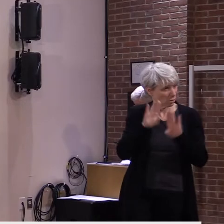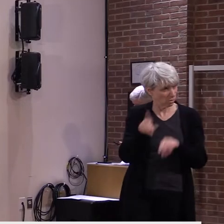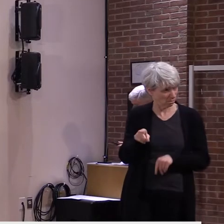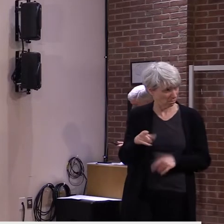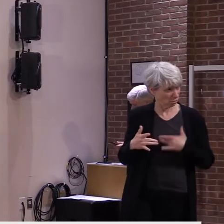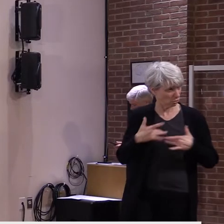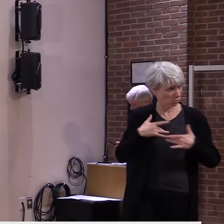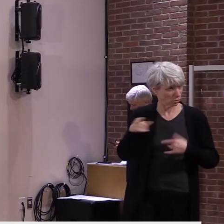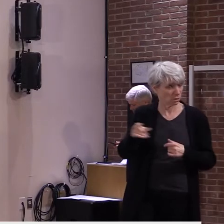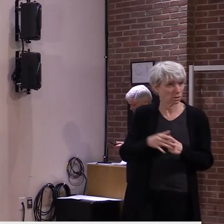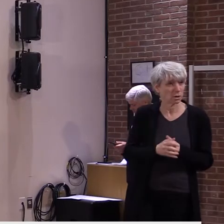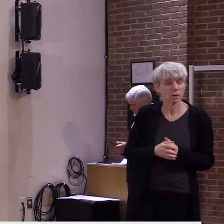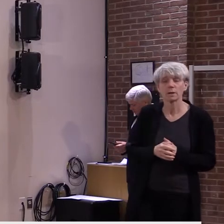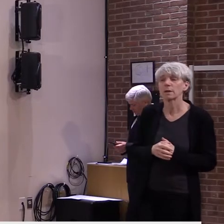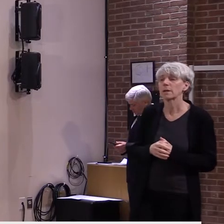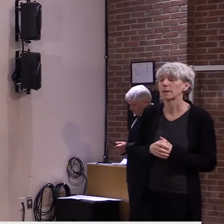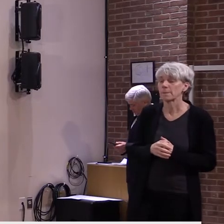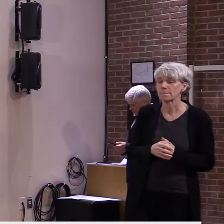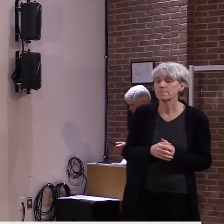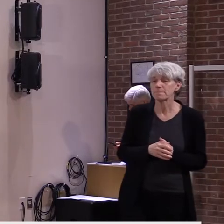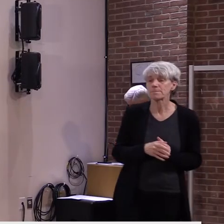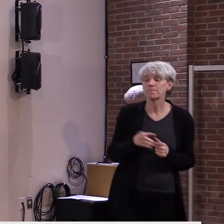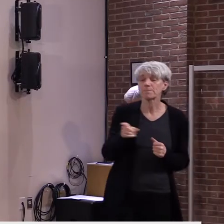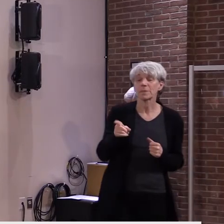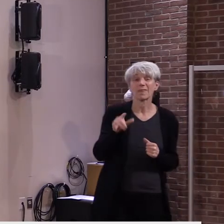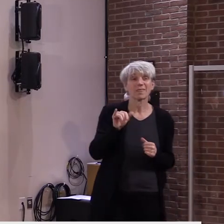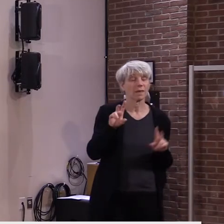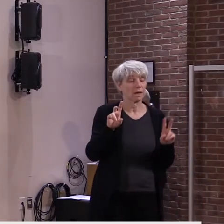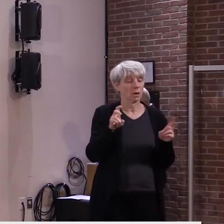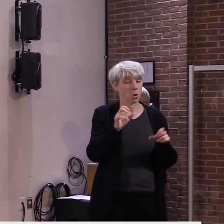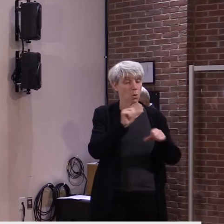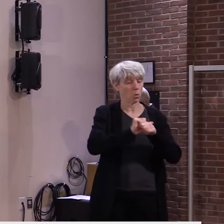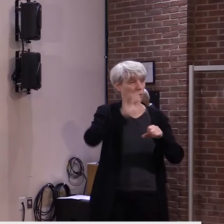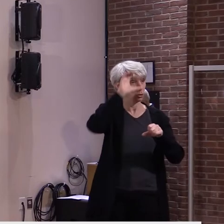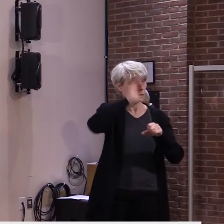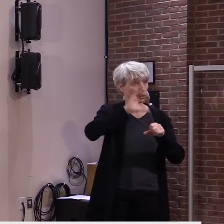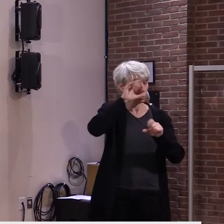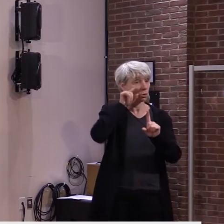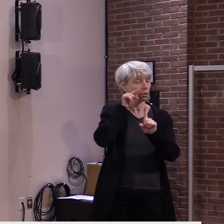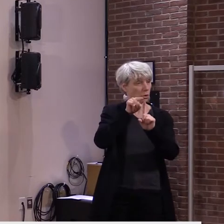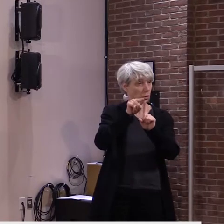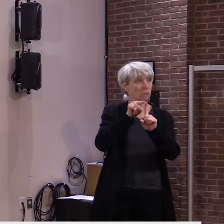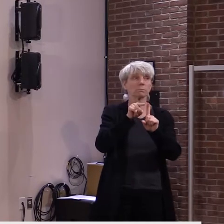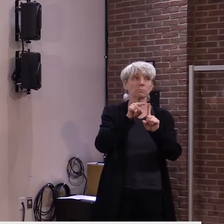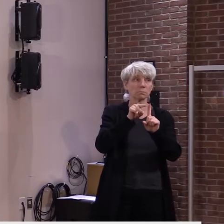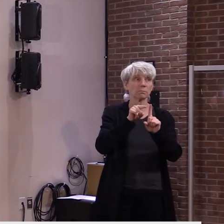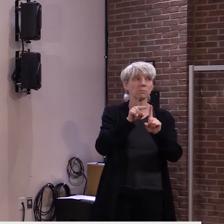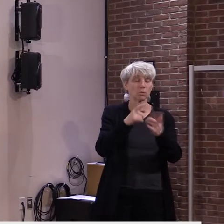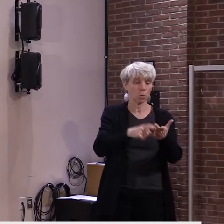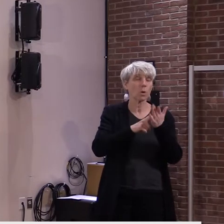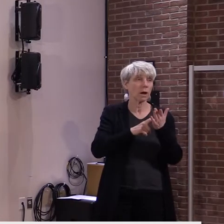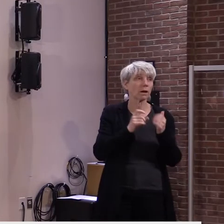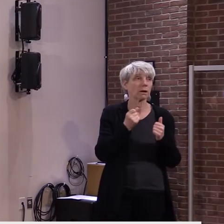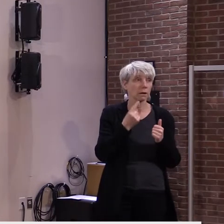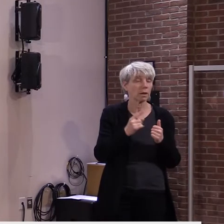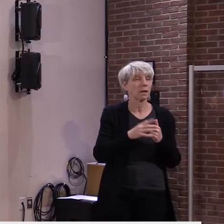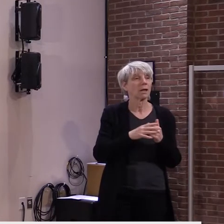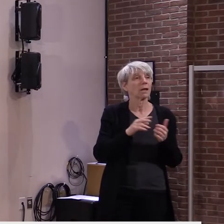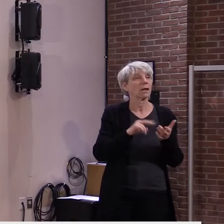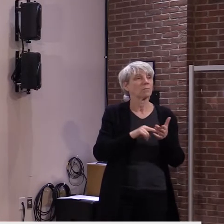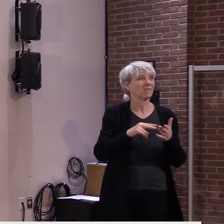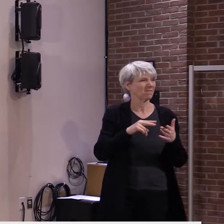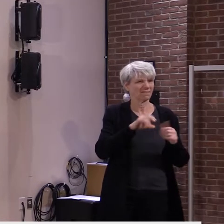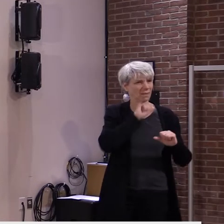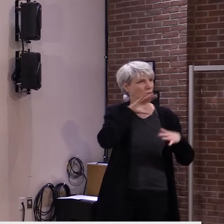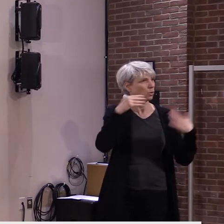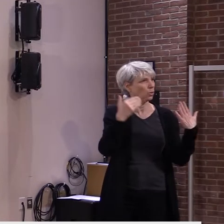Well, I would point out there that actually the work search is a qualifier for receiving benefits. So this is not necessarily something new